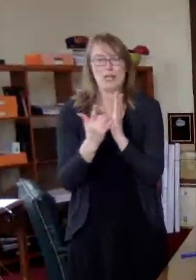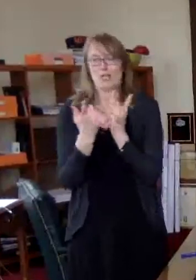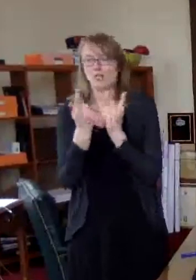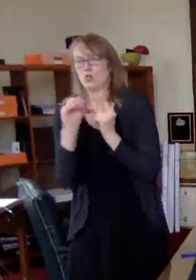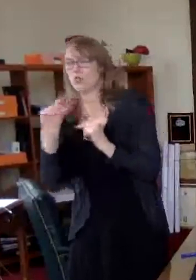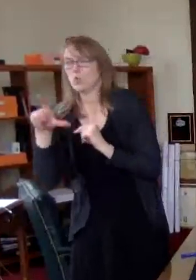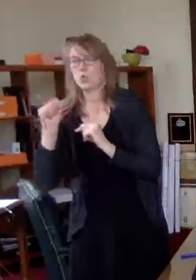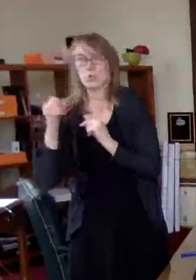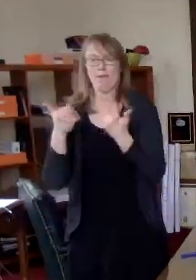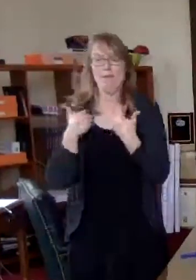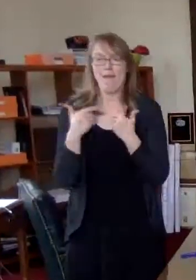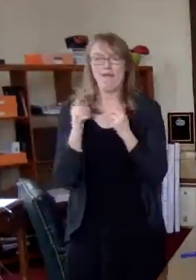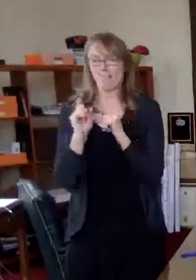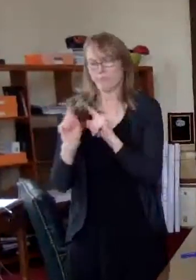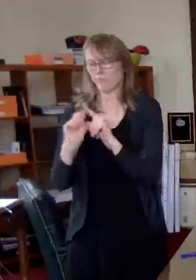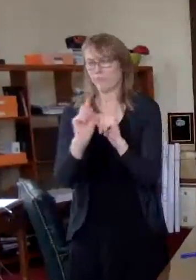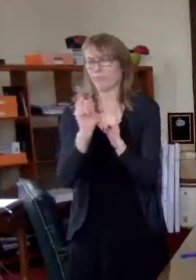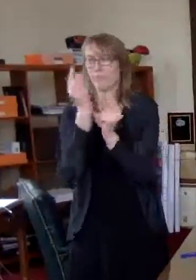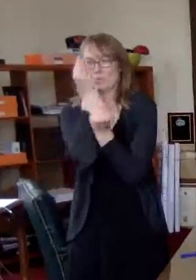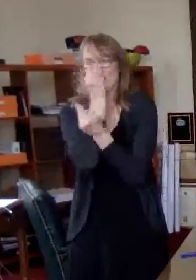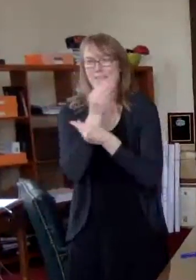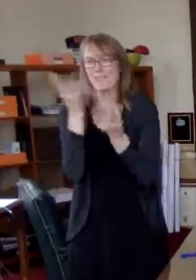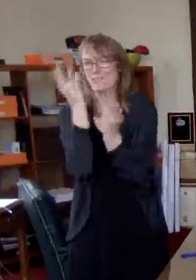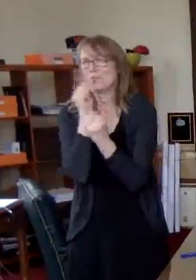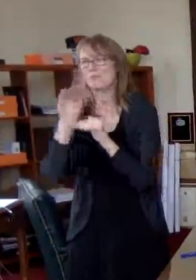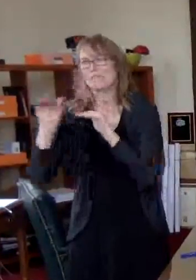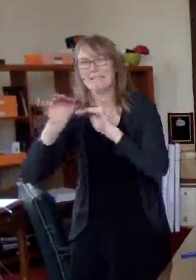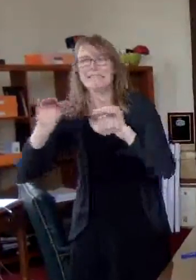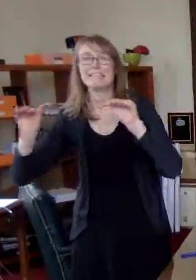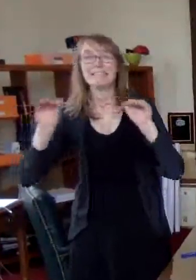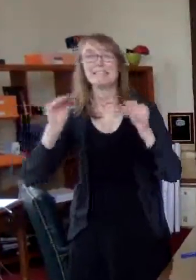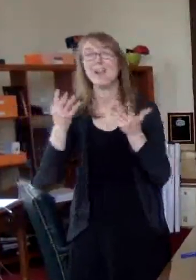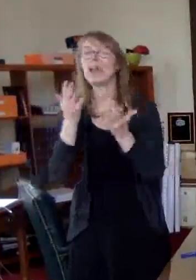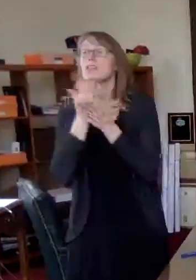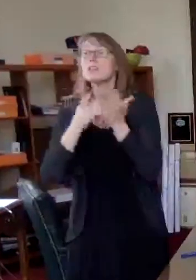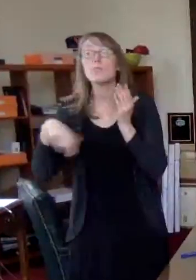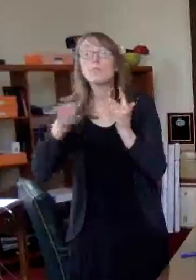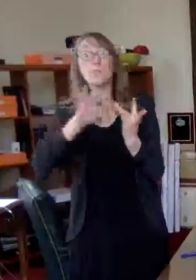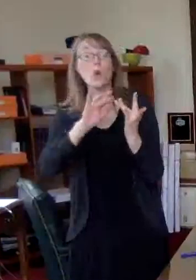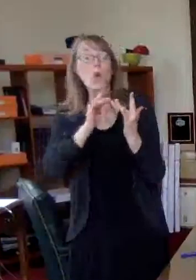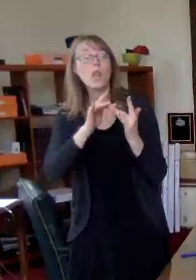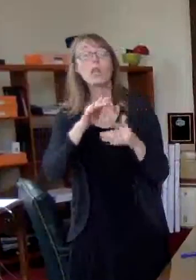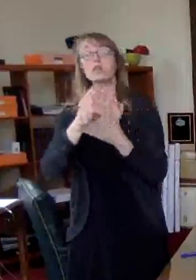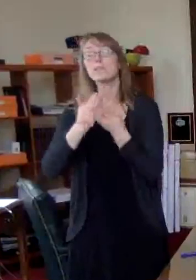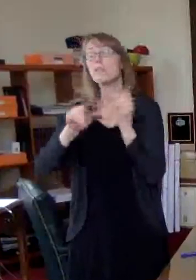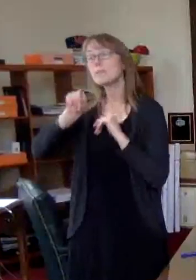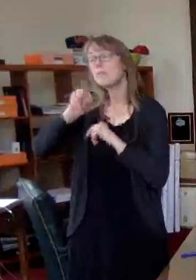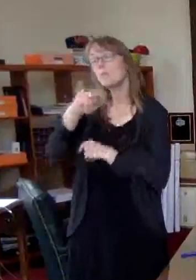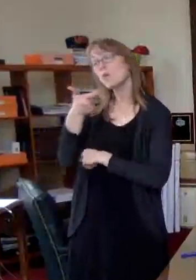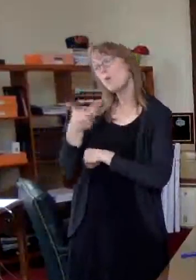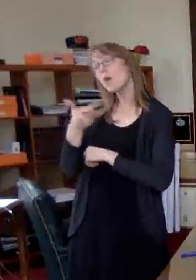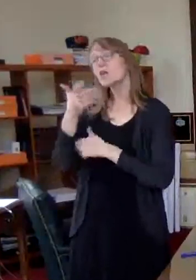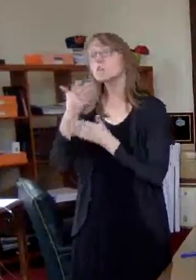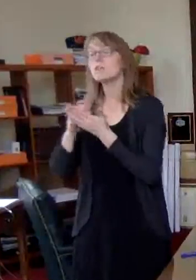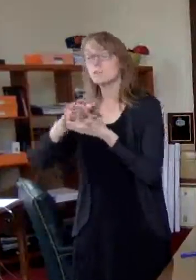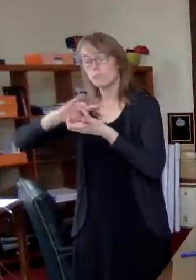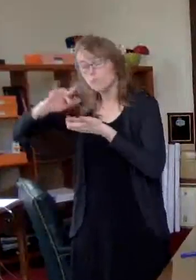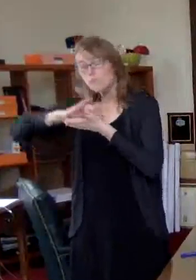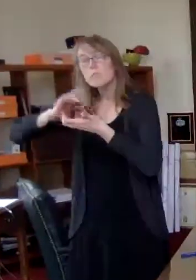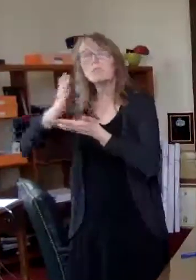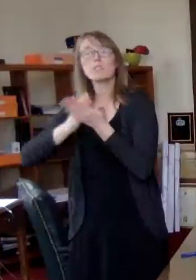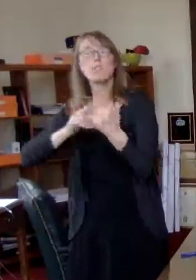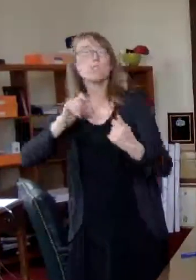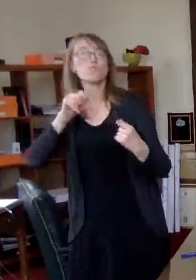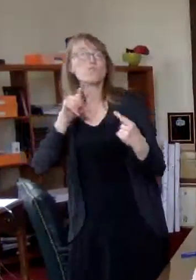watching on Facebook, some of you are watching on Instagram, some of you read Twitter, some of you do none, some people do none of the social media. So we're